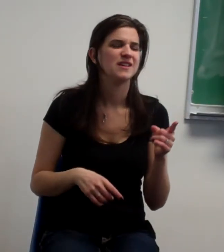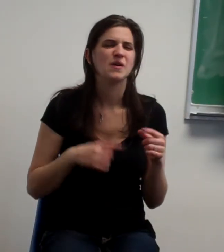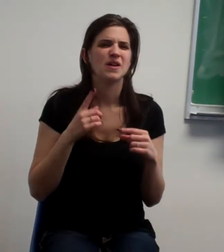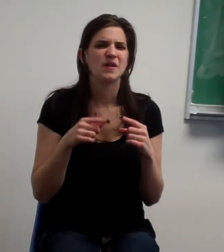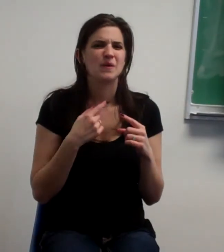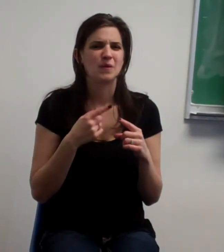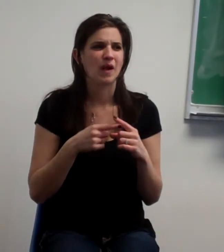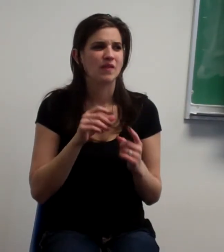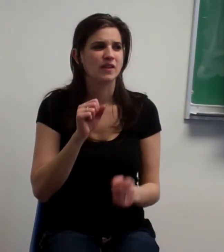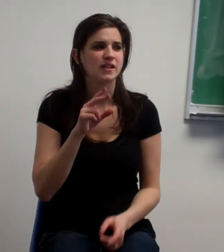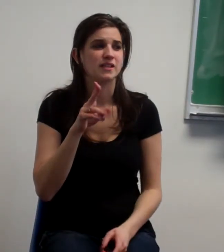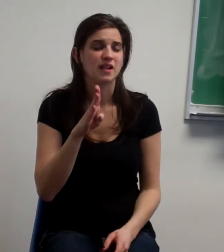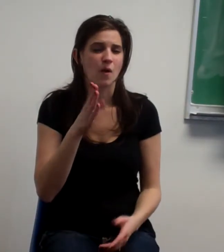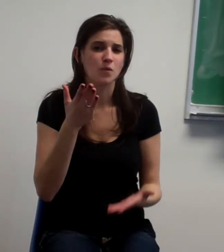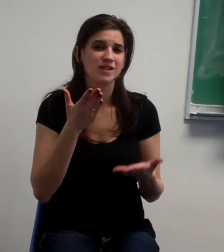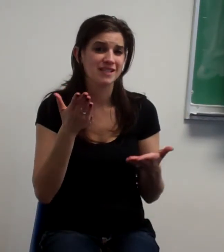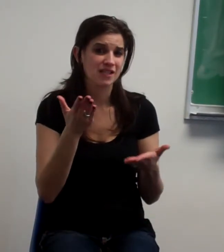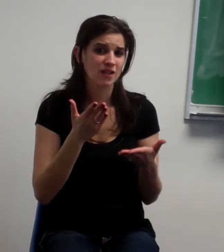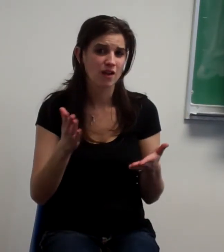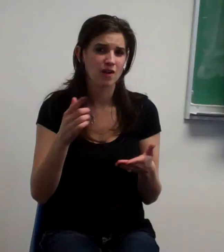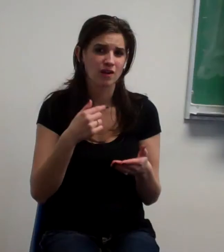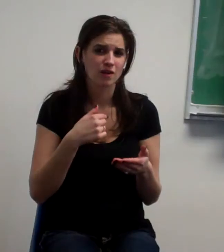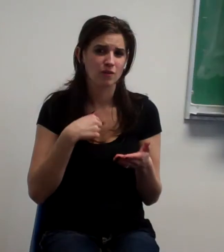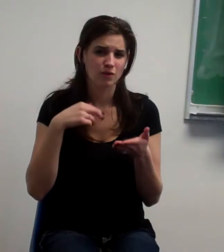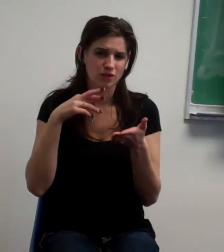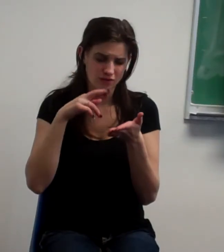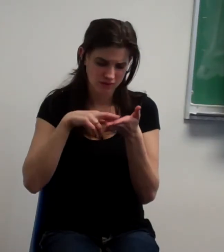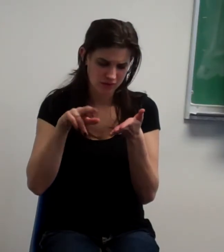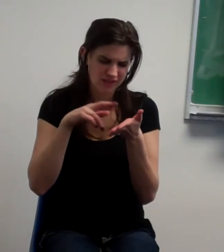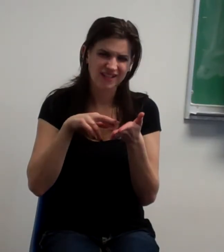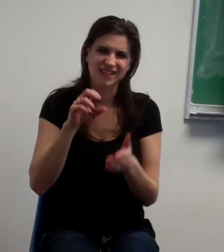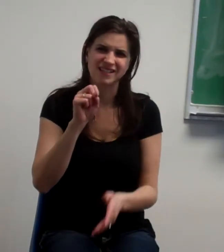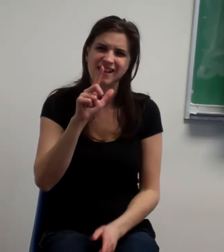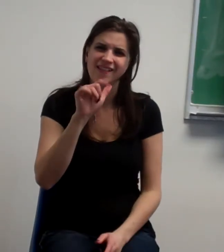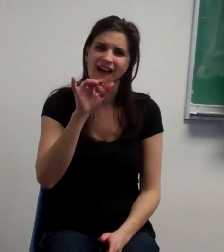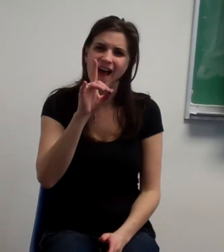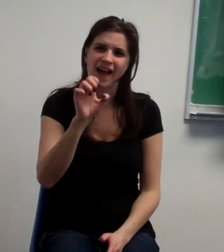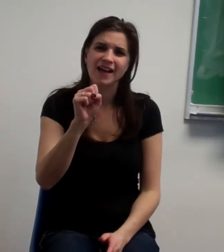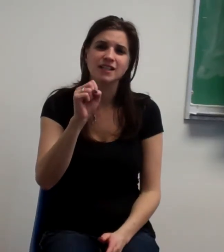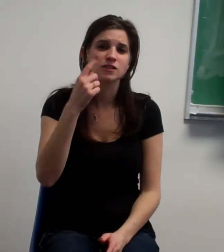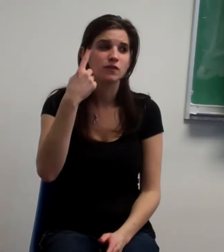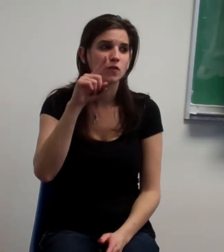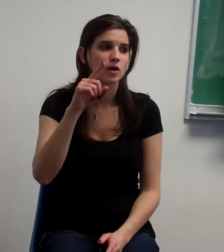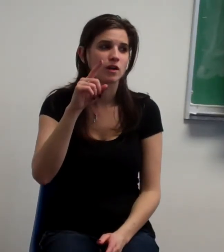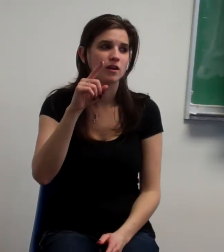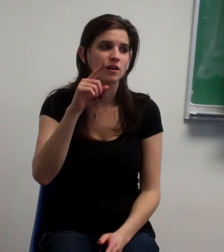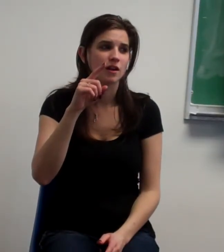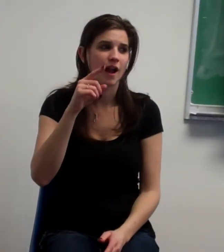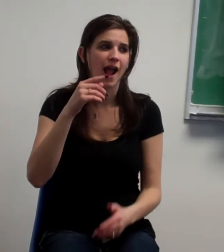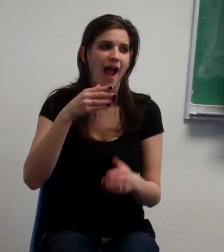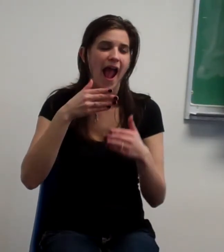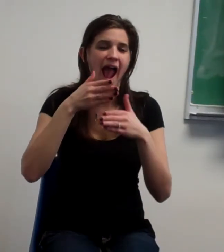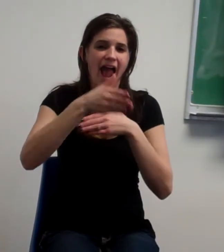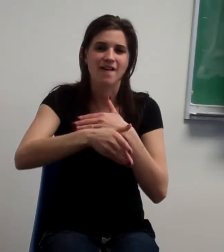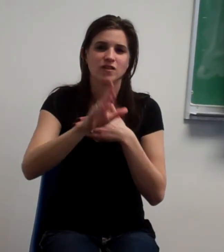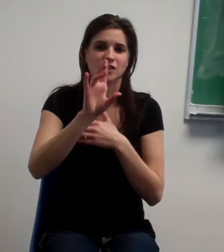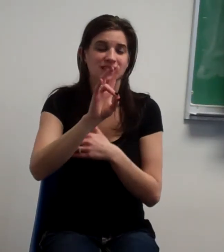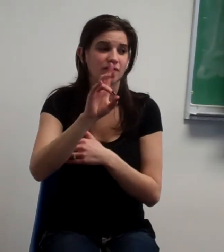find the slides that was after 71. Where is that at? After 71. Because She said you had yeah,